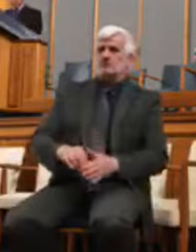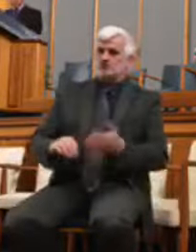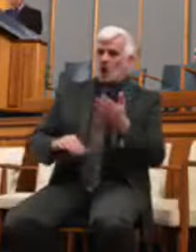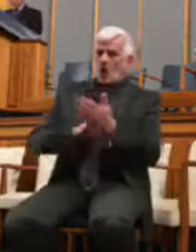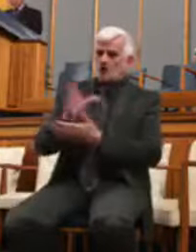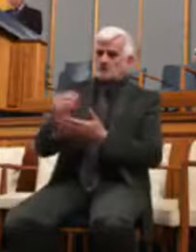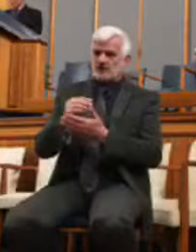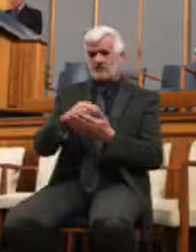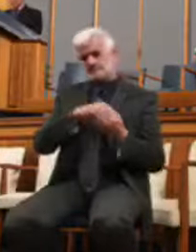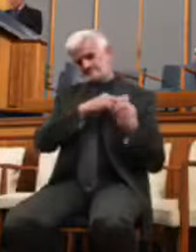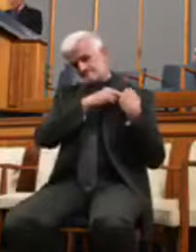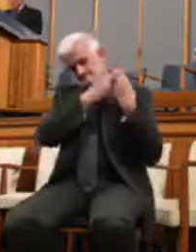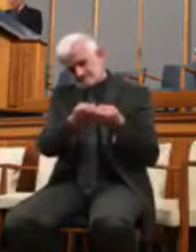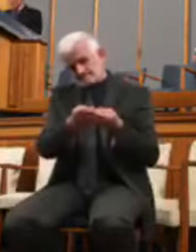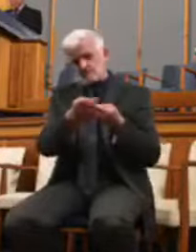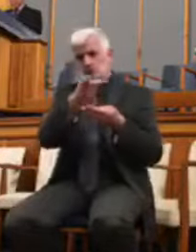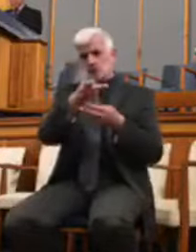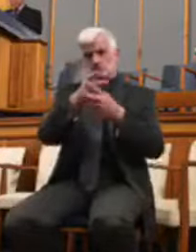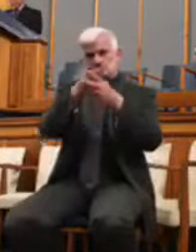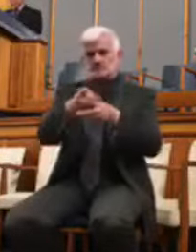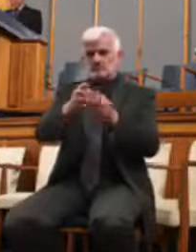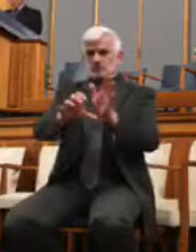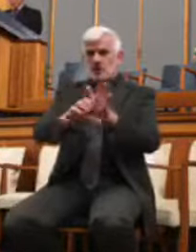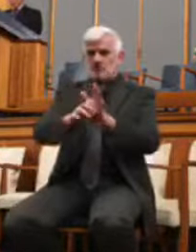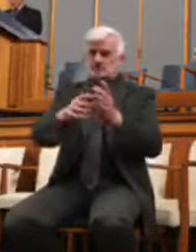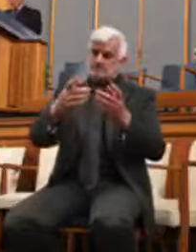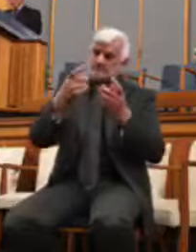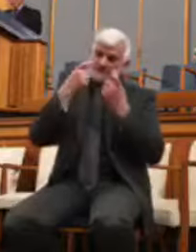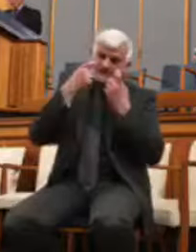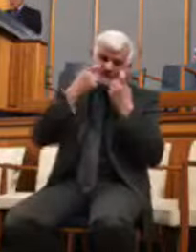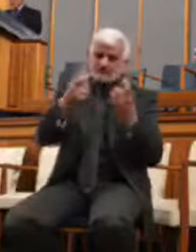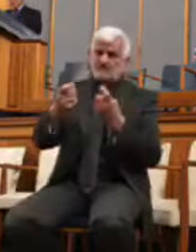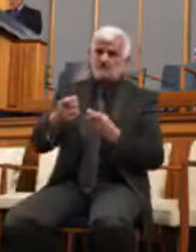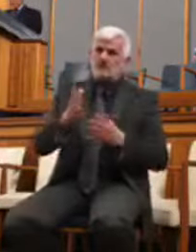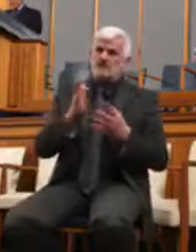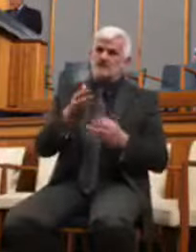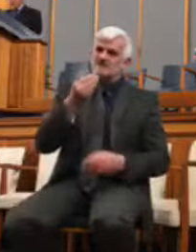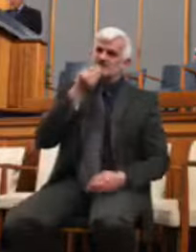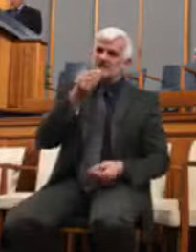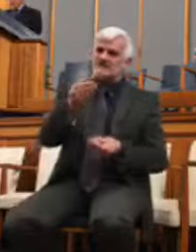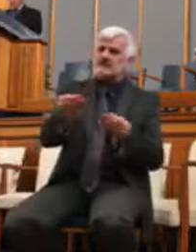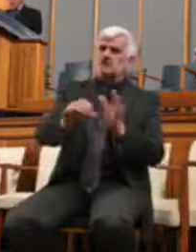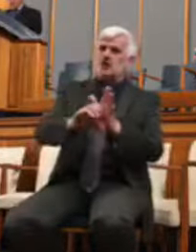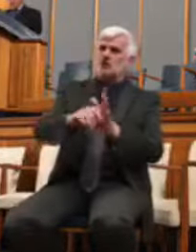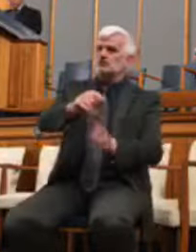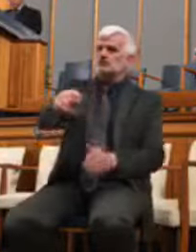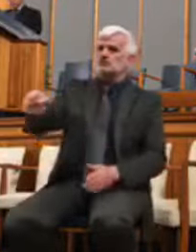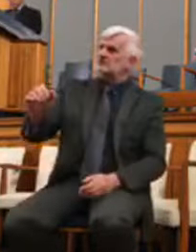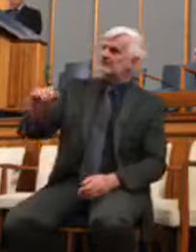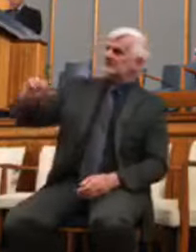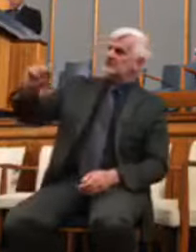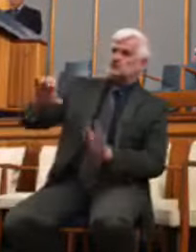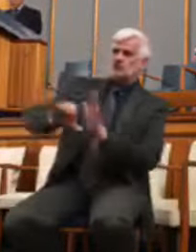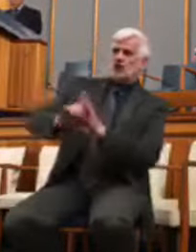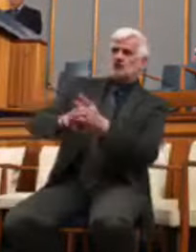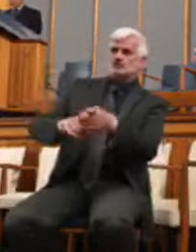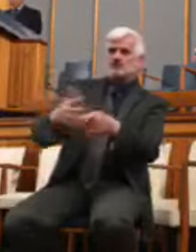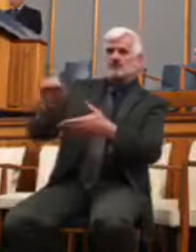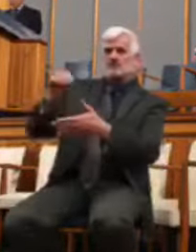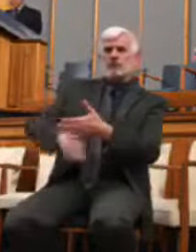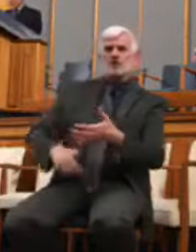Ghost hath made you overseers, to feed the church of God, which he hath